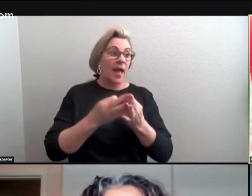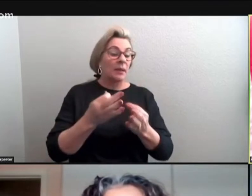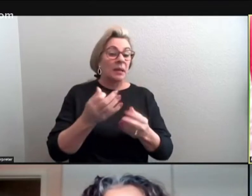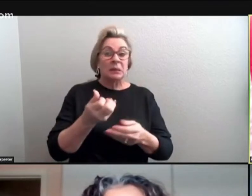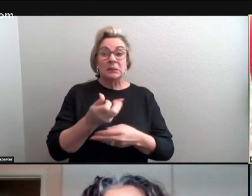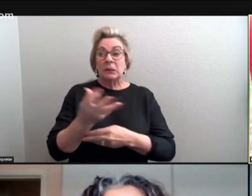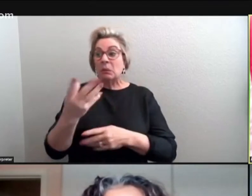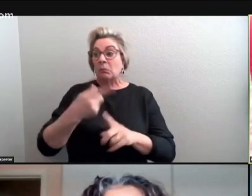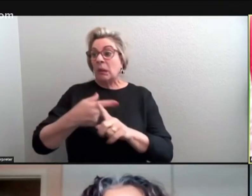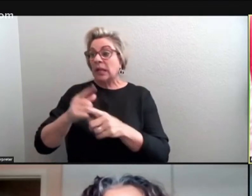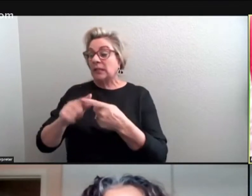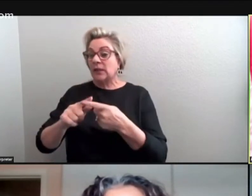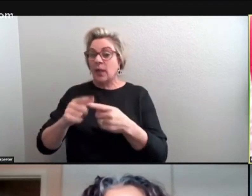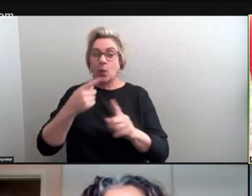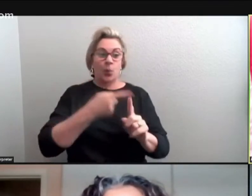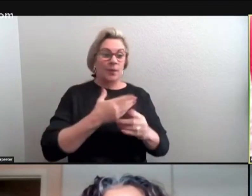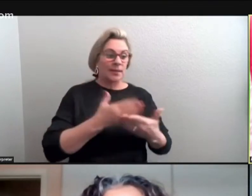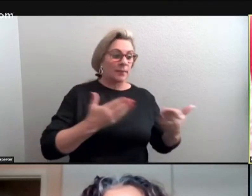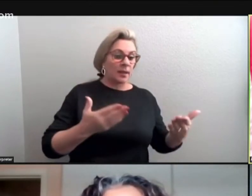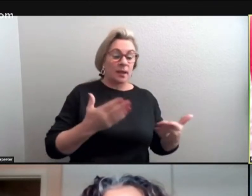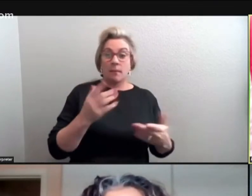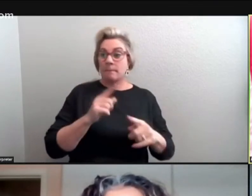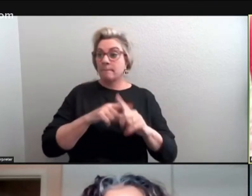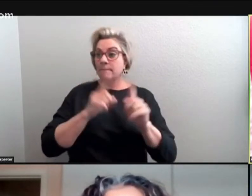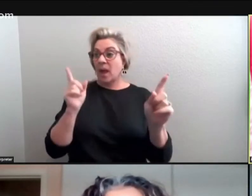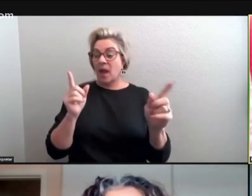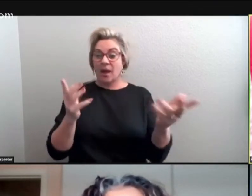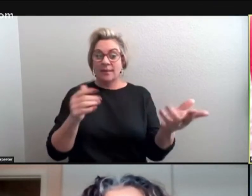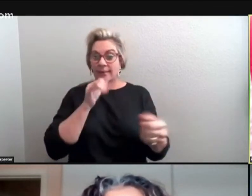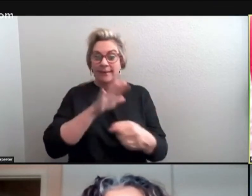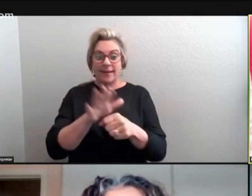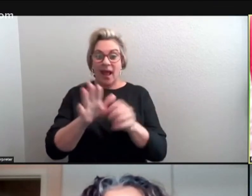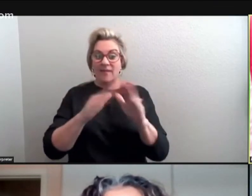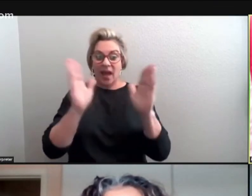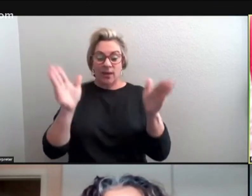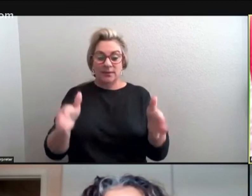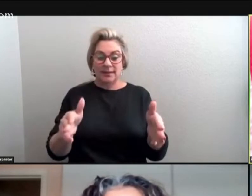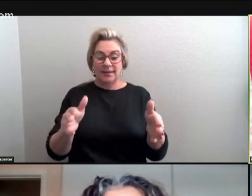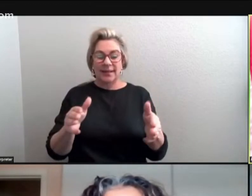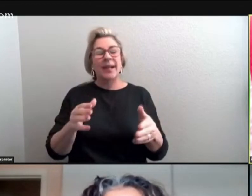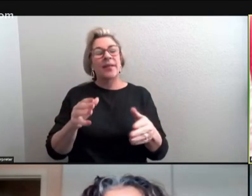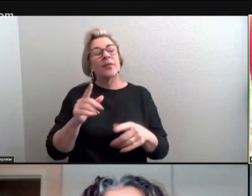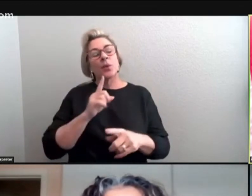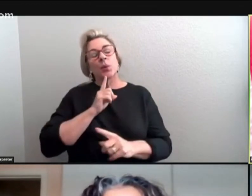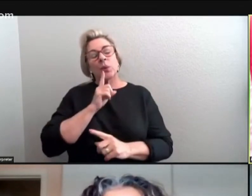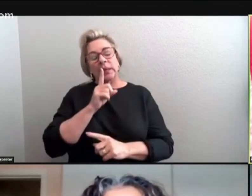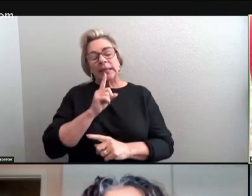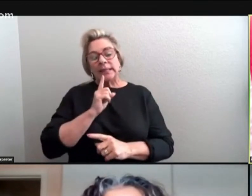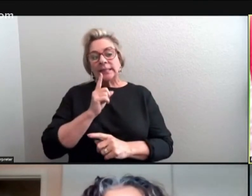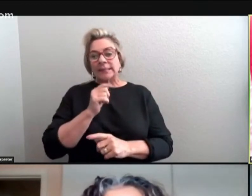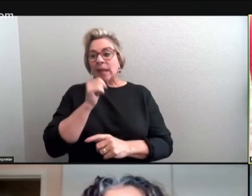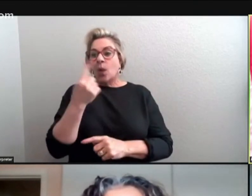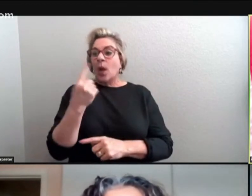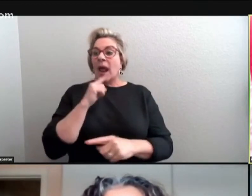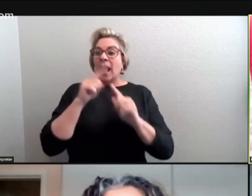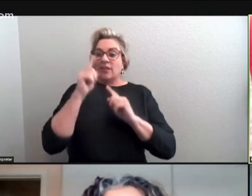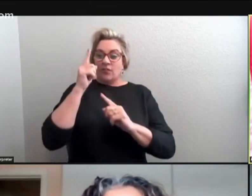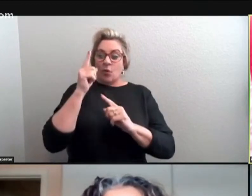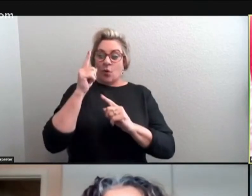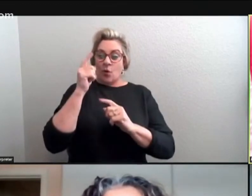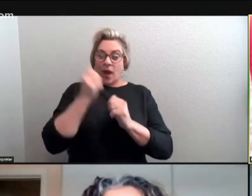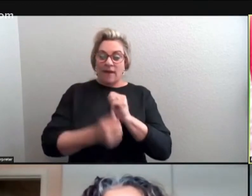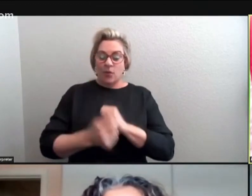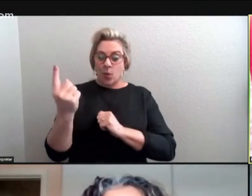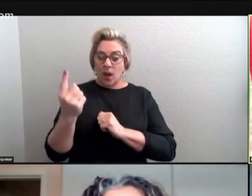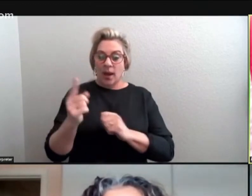they rent something. Others might be in short-term housing. There's lots of different options. It's not going to be one answer for everybody, but